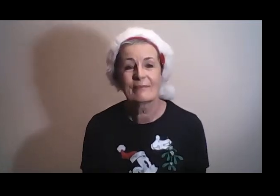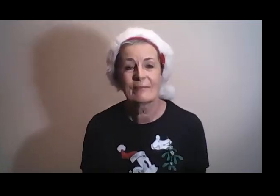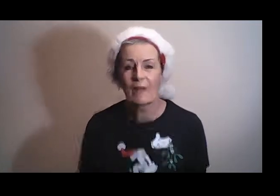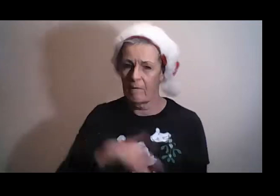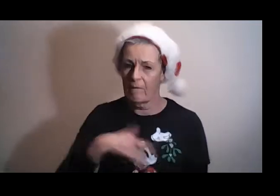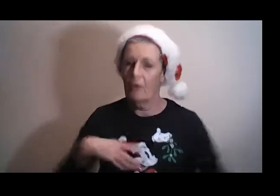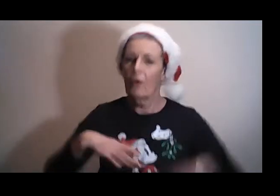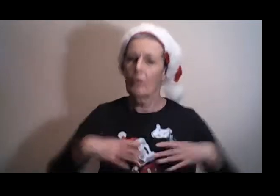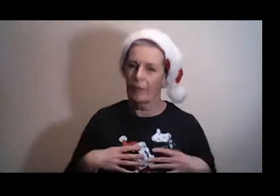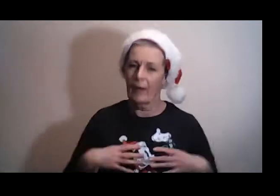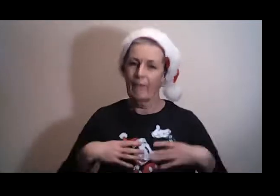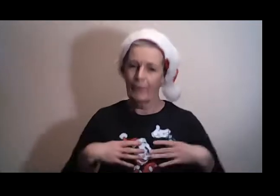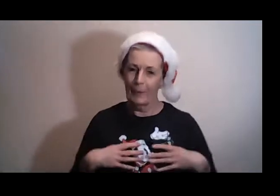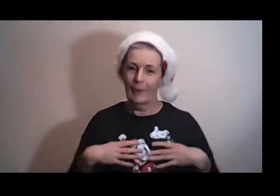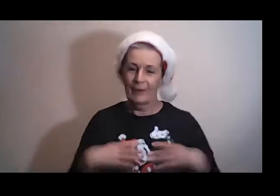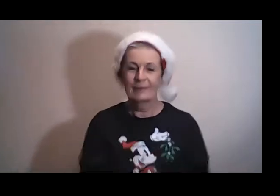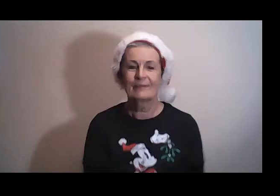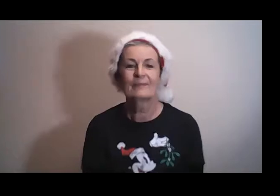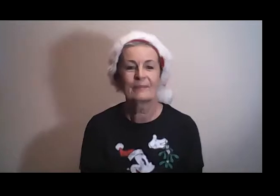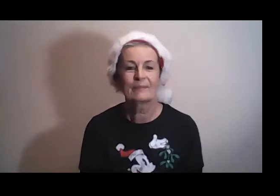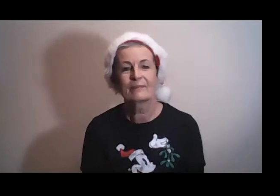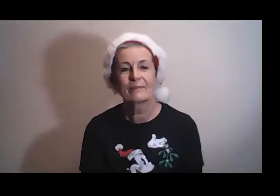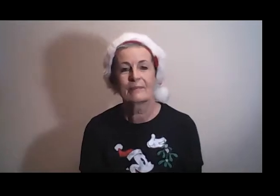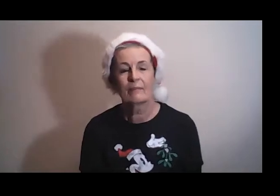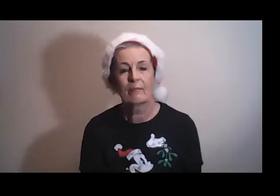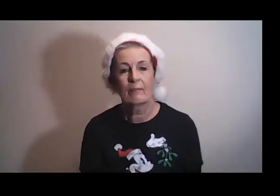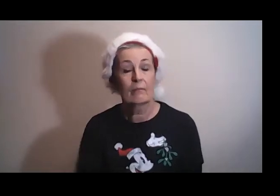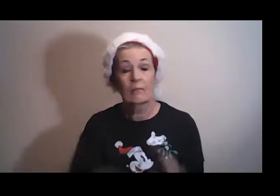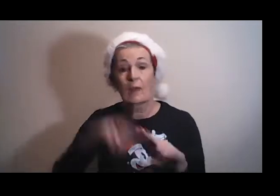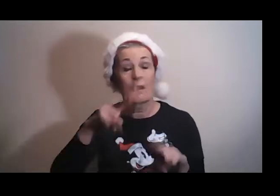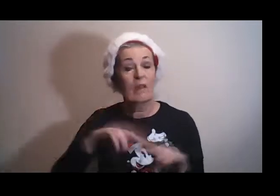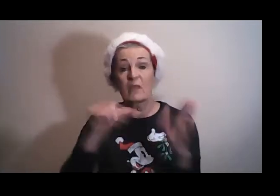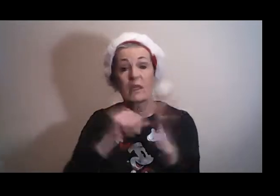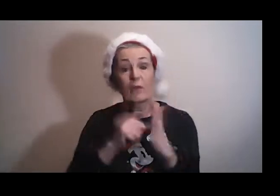You don't have to do that. If it's difficult, keep your legs where they are.